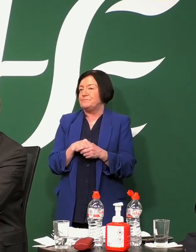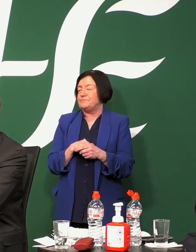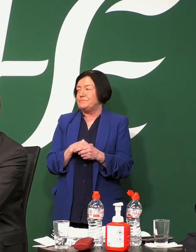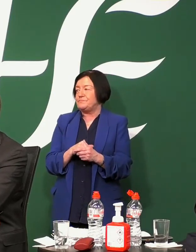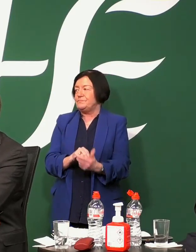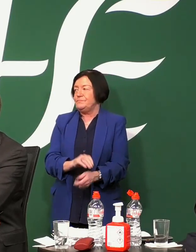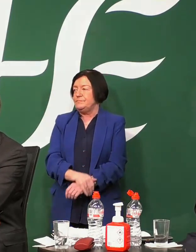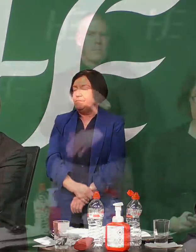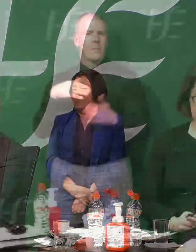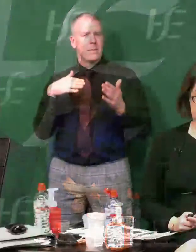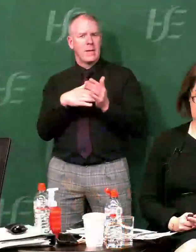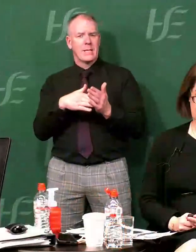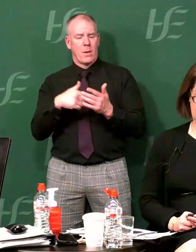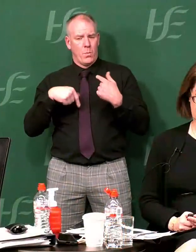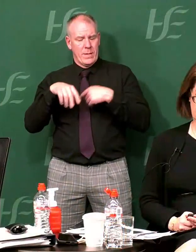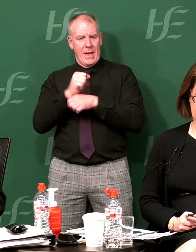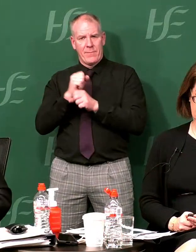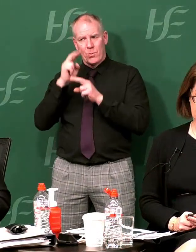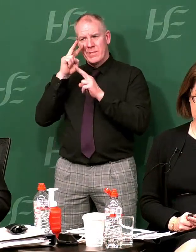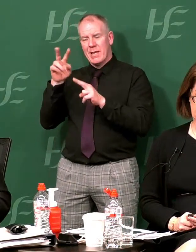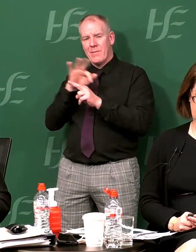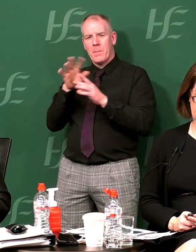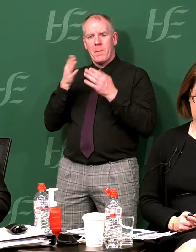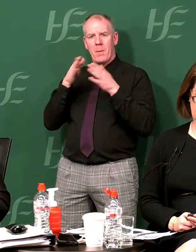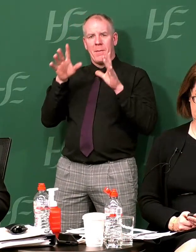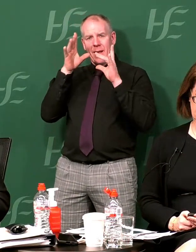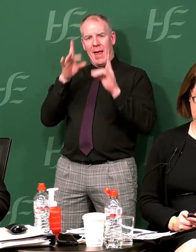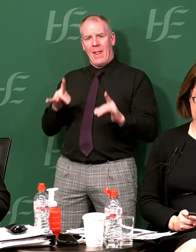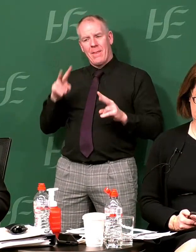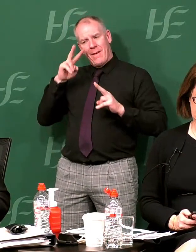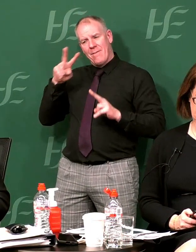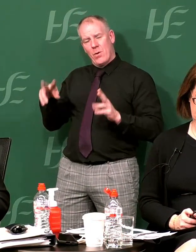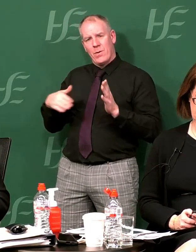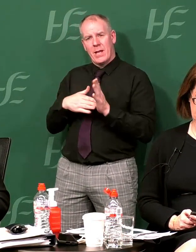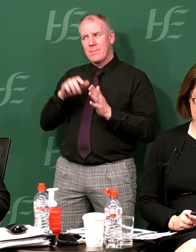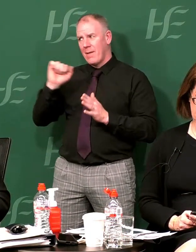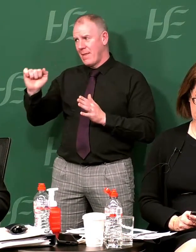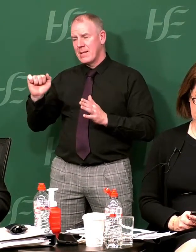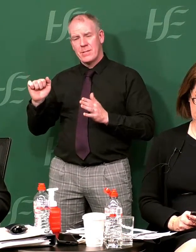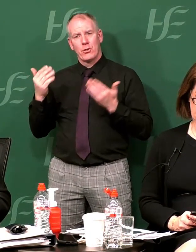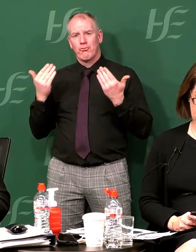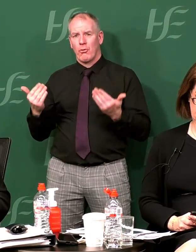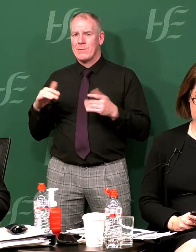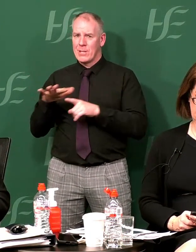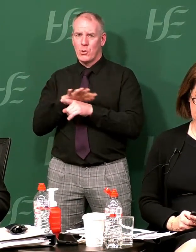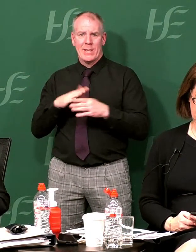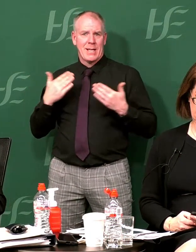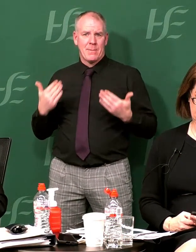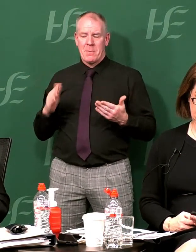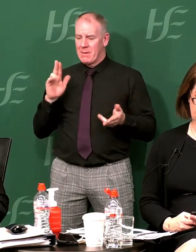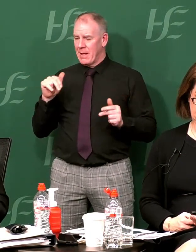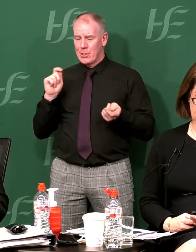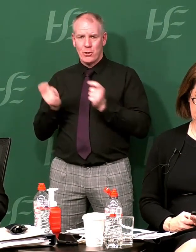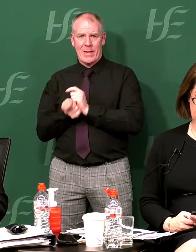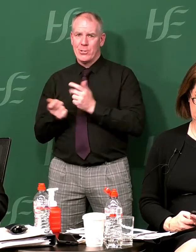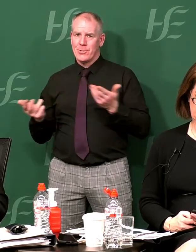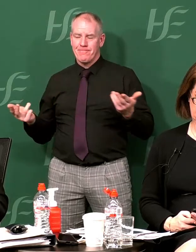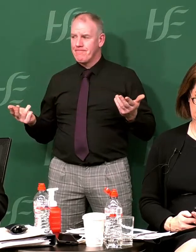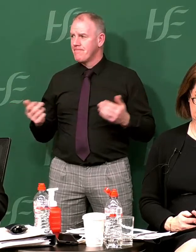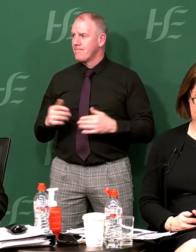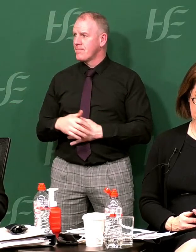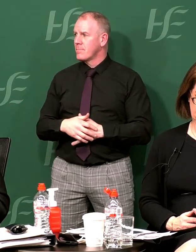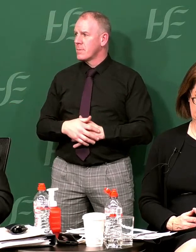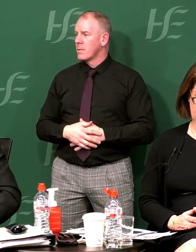these things will have to be looked at from a public health policy perspective, but, you know, that is the current policy on it, unless it changes. Okay,